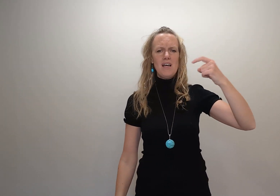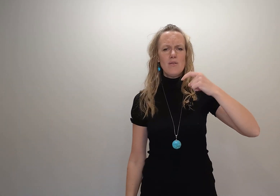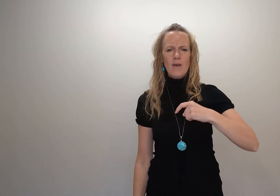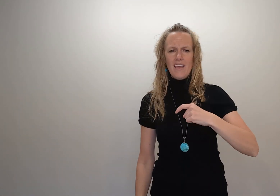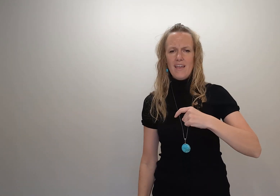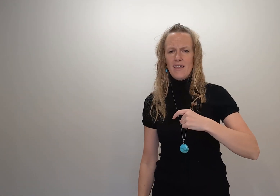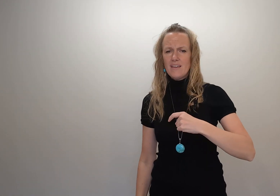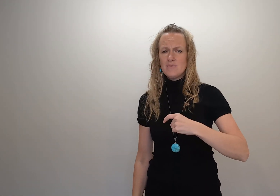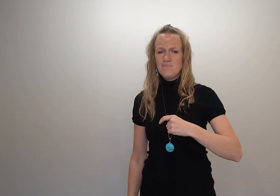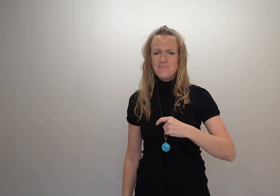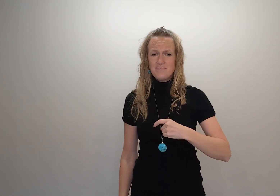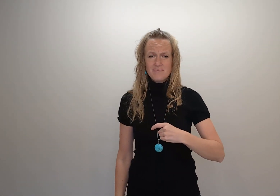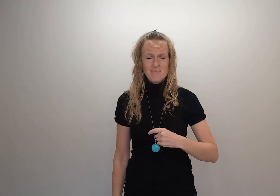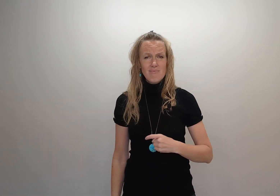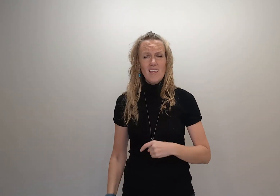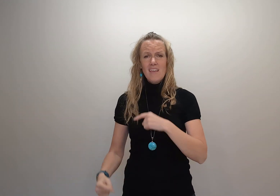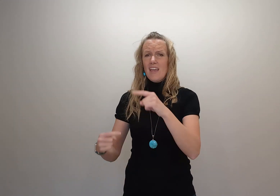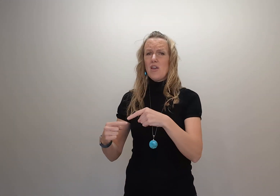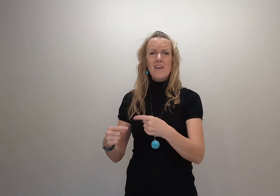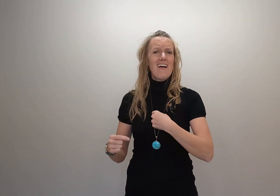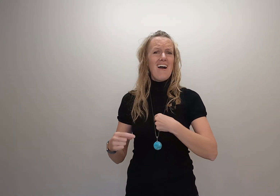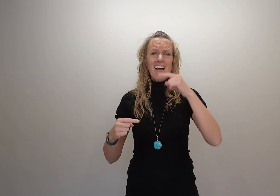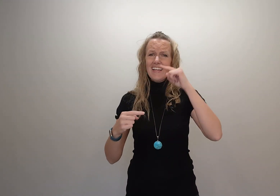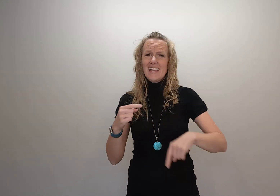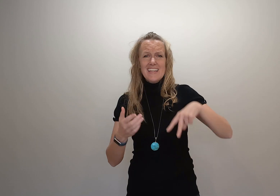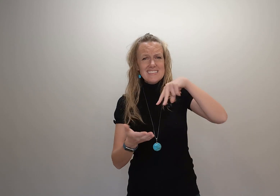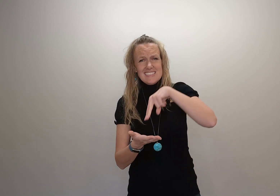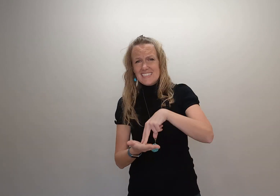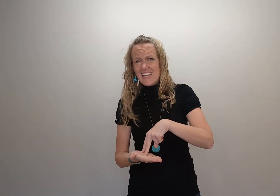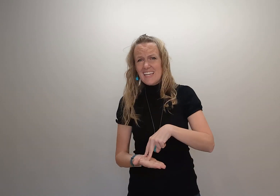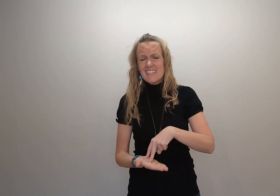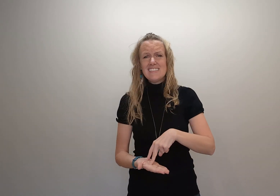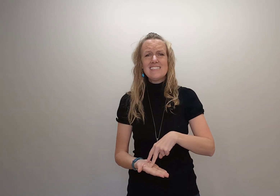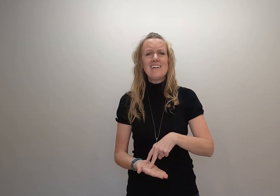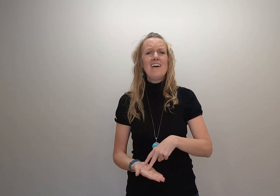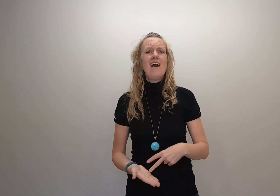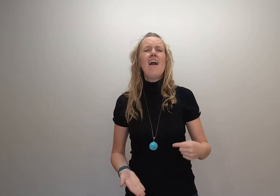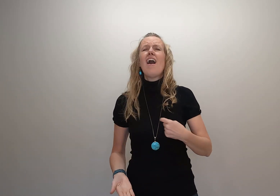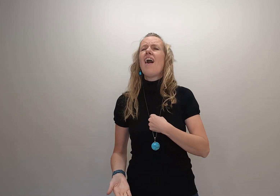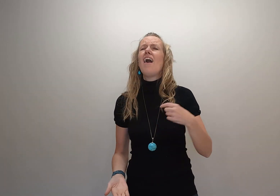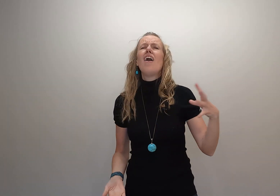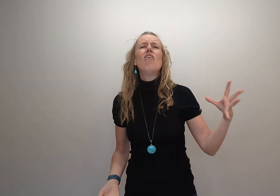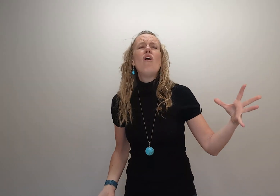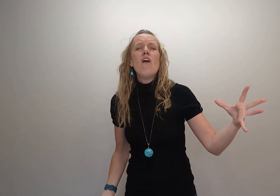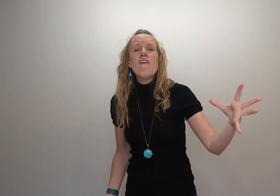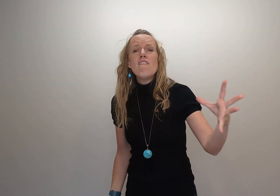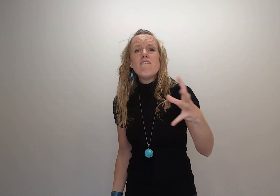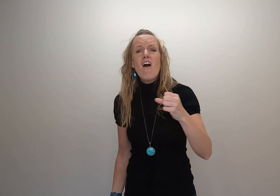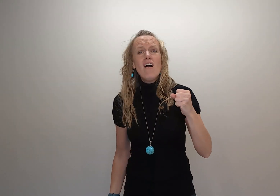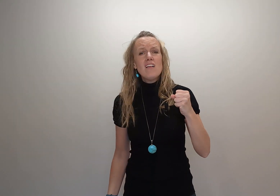my way. And when I can't stand, I'll fall